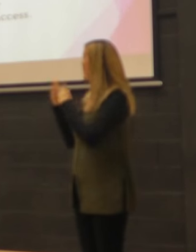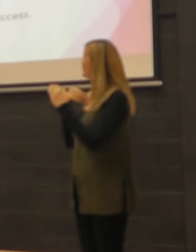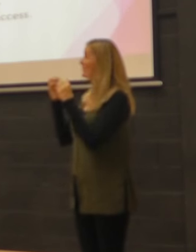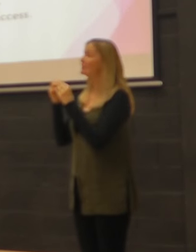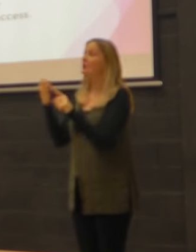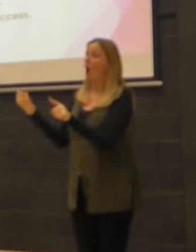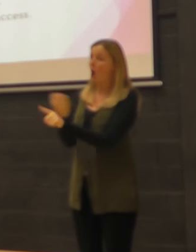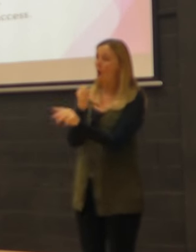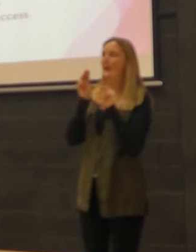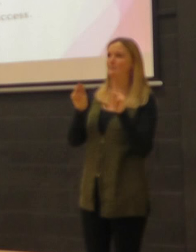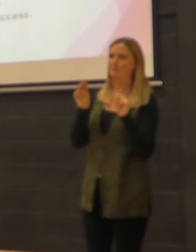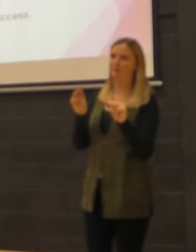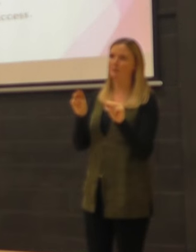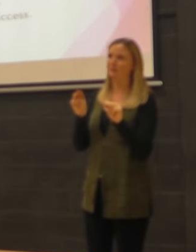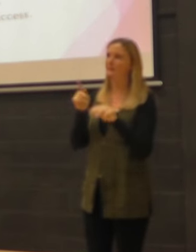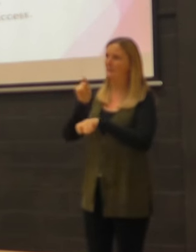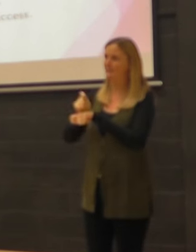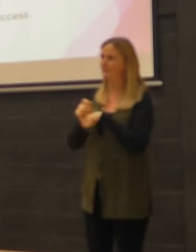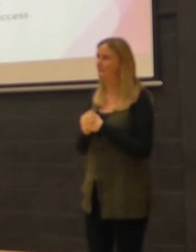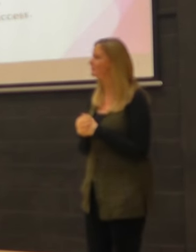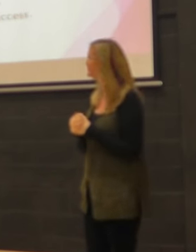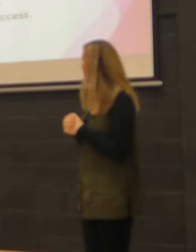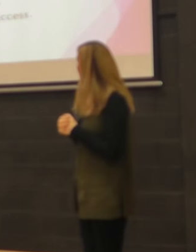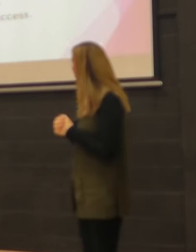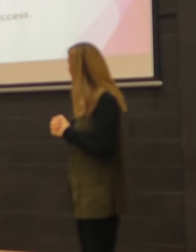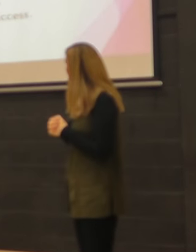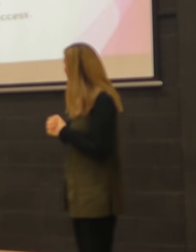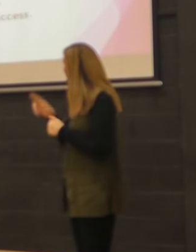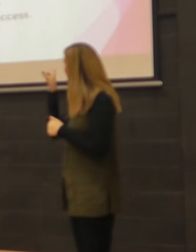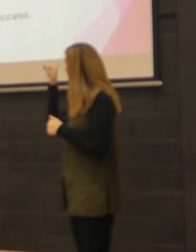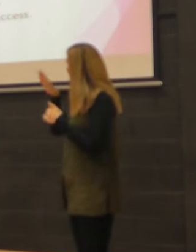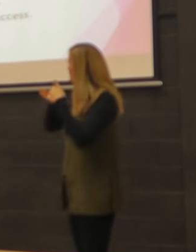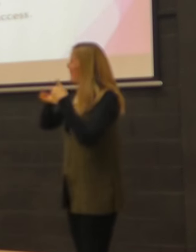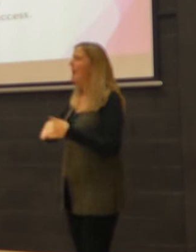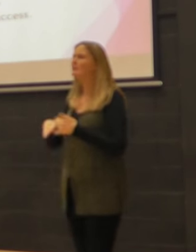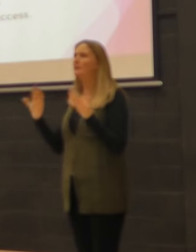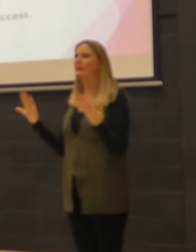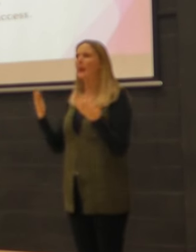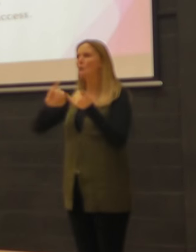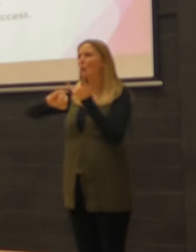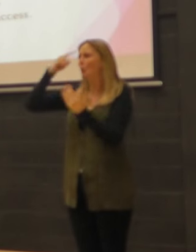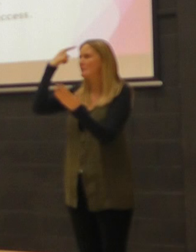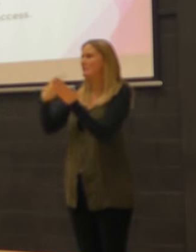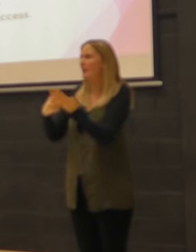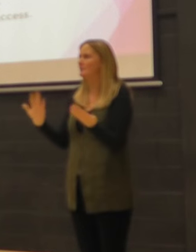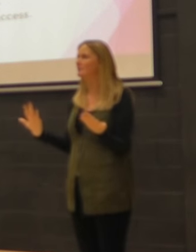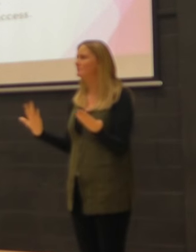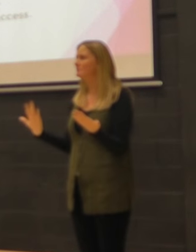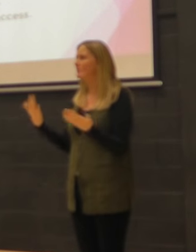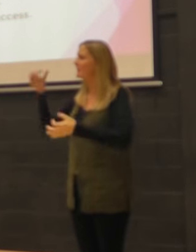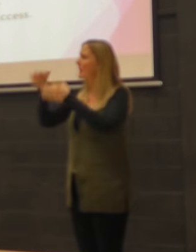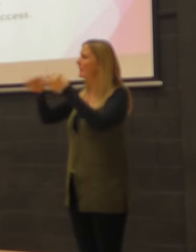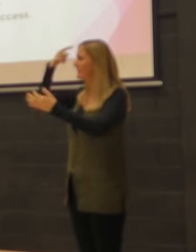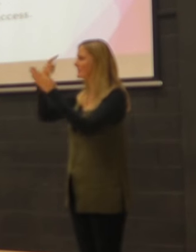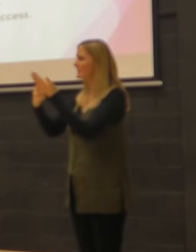as necessary is the year. So finally, who decides? Who decides is a political decision? I don't believe